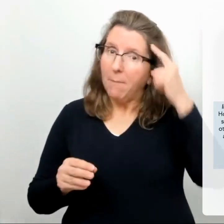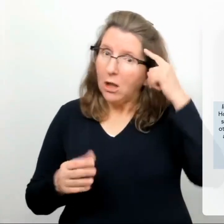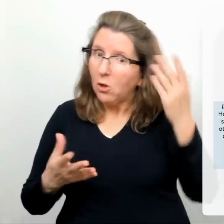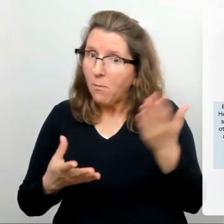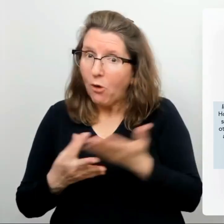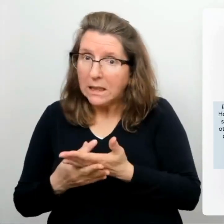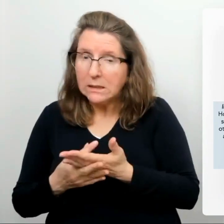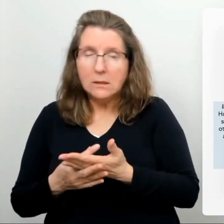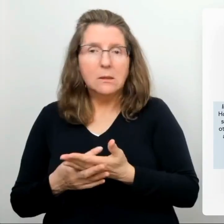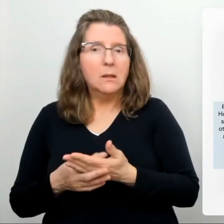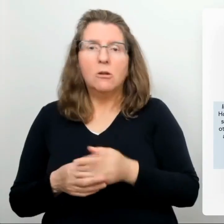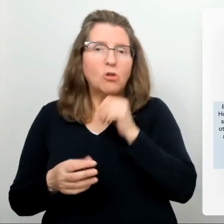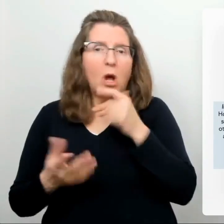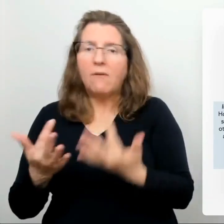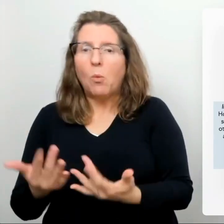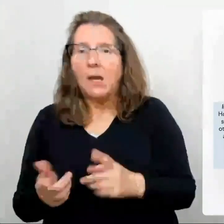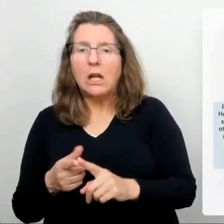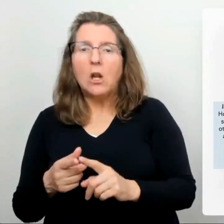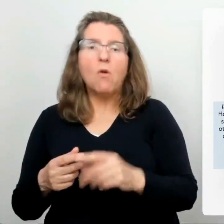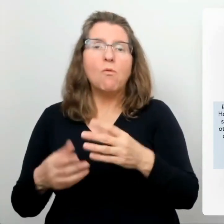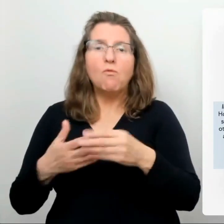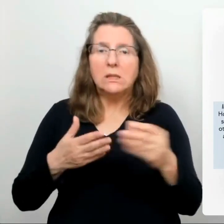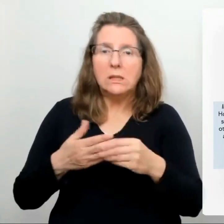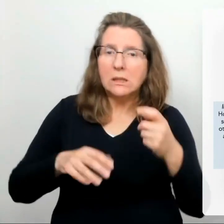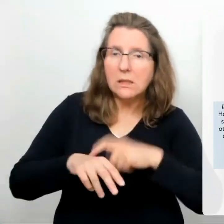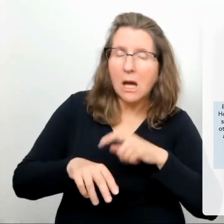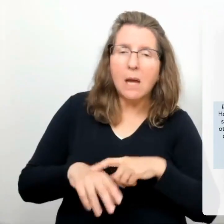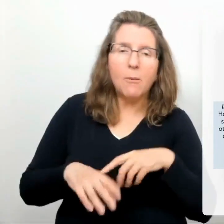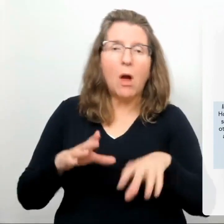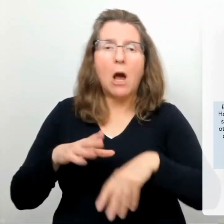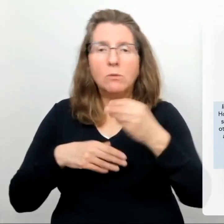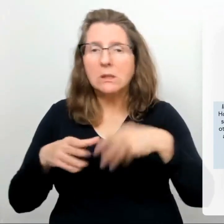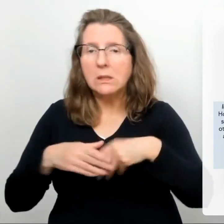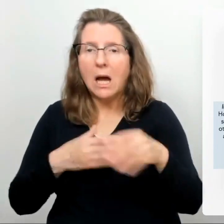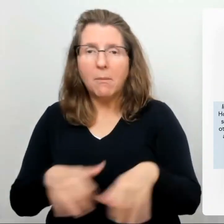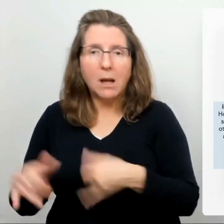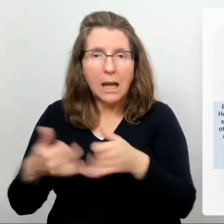We can give him frequent mental breaks, more than recess and lunchtime.